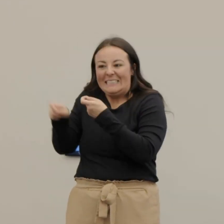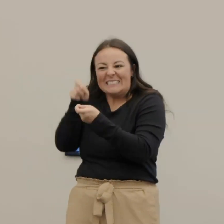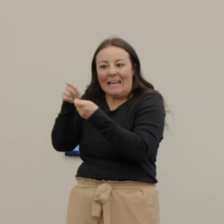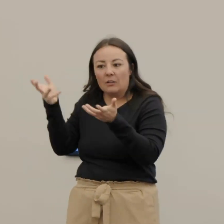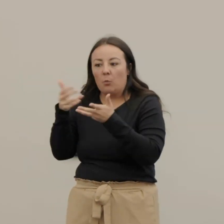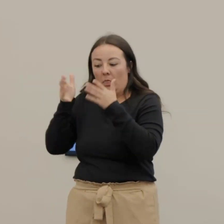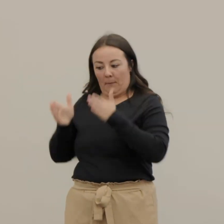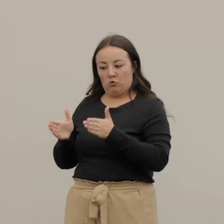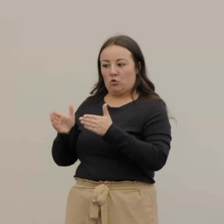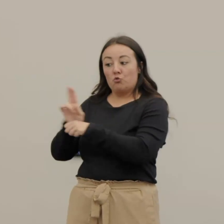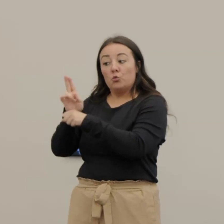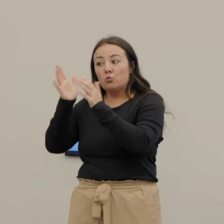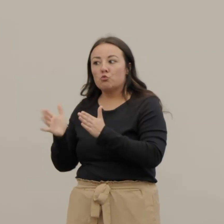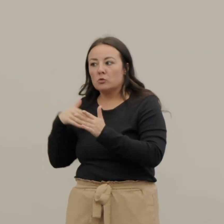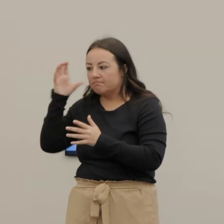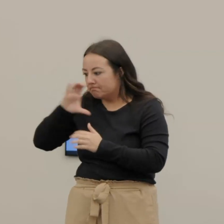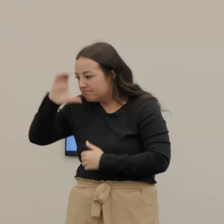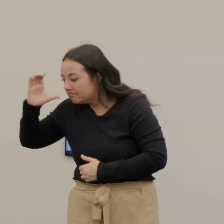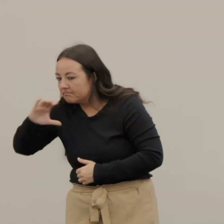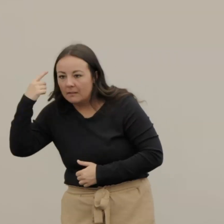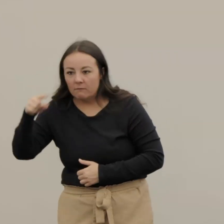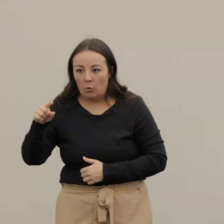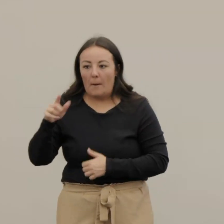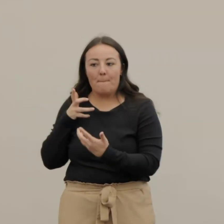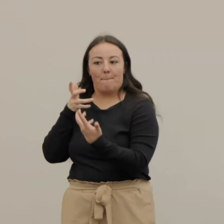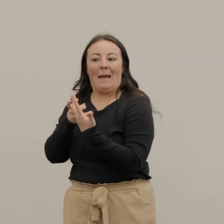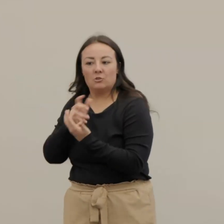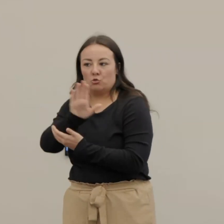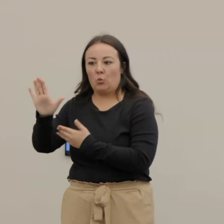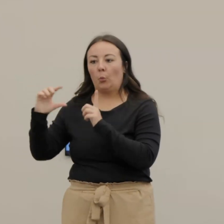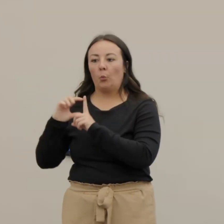you would have in your mind. It matches your words.